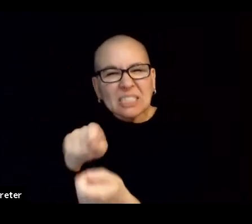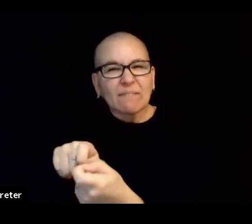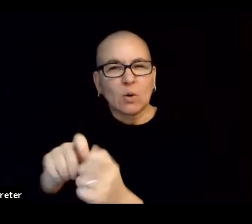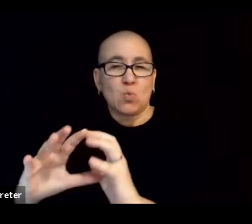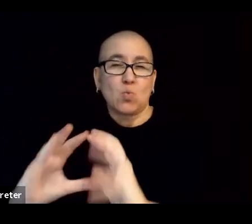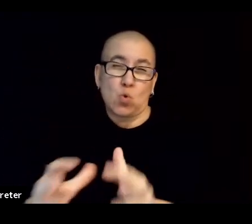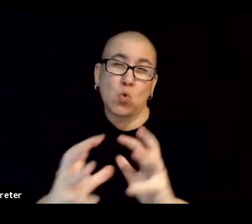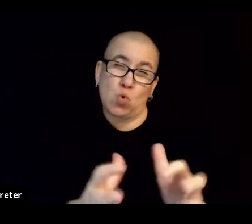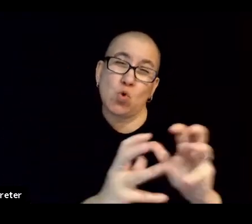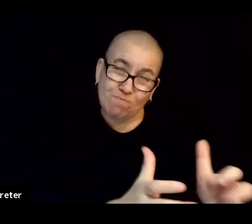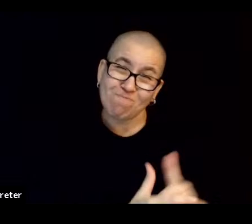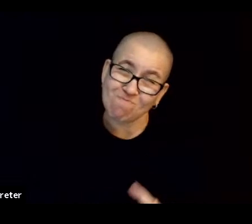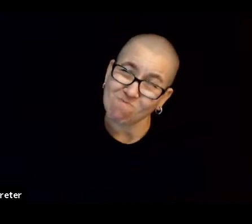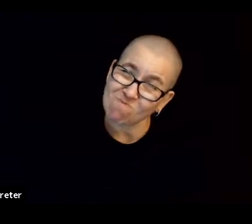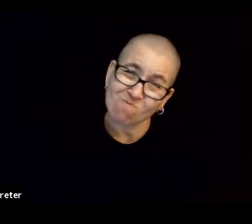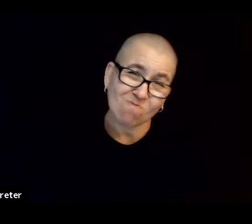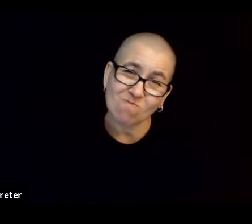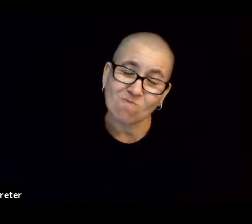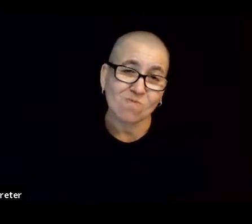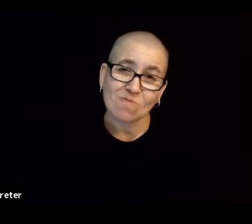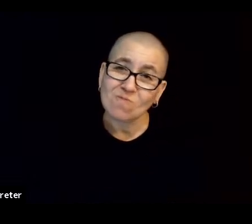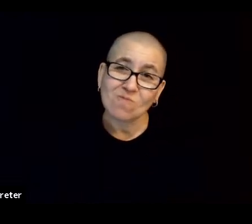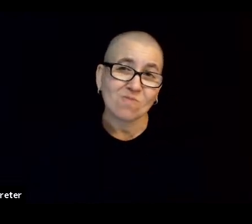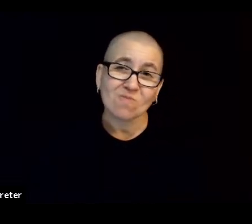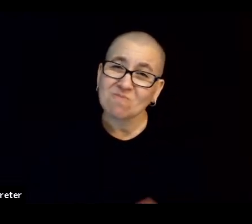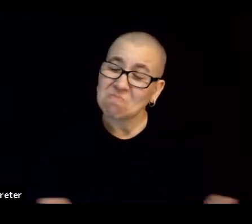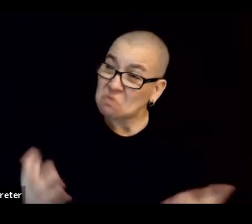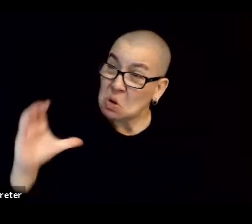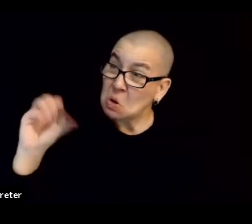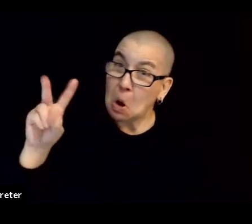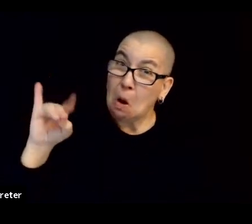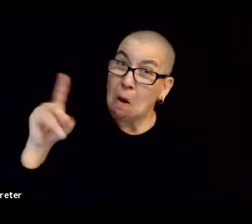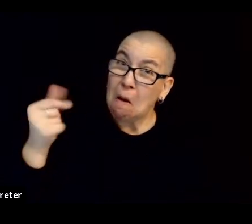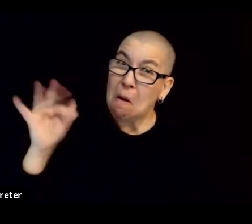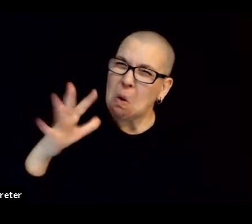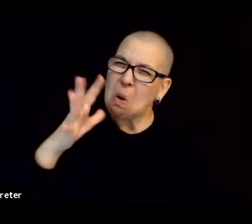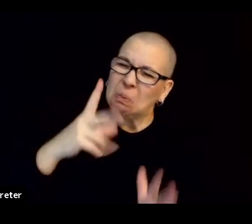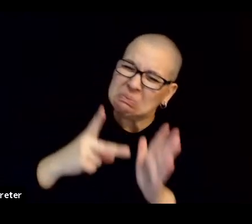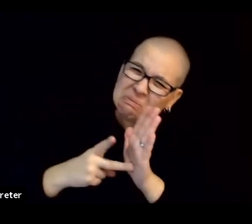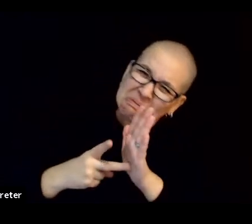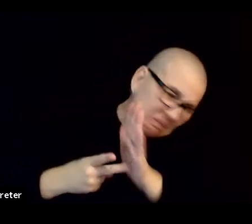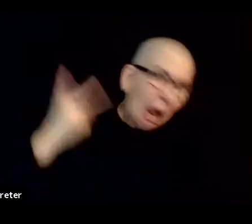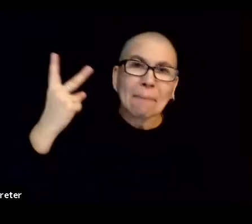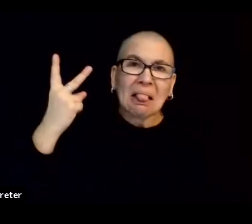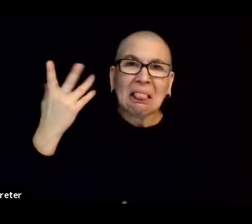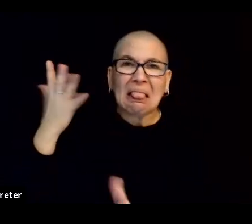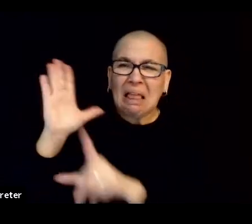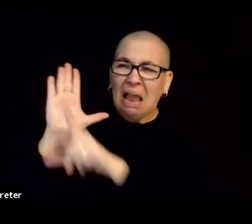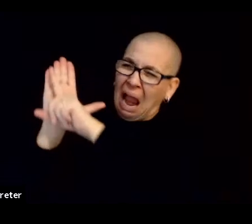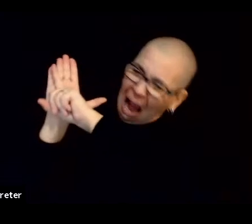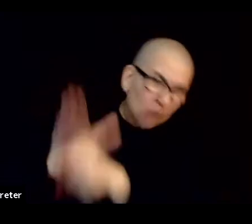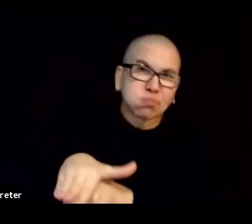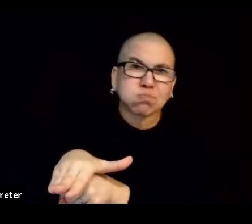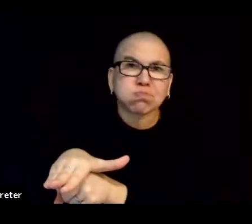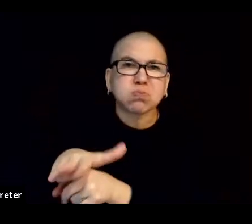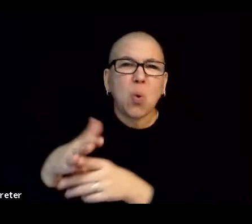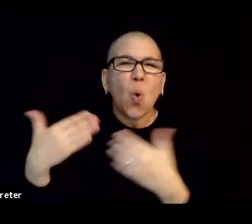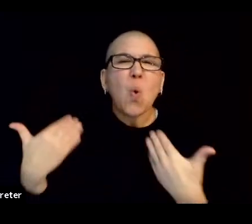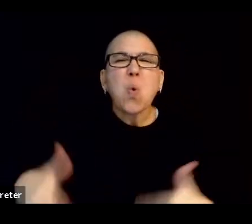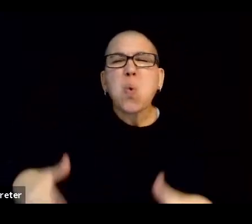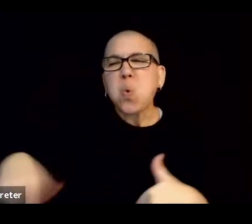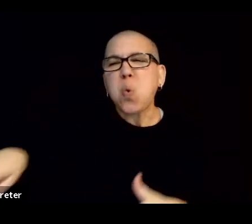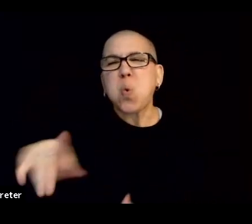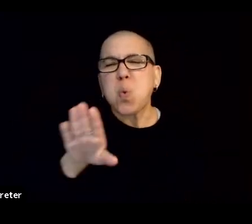just being exacerbated by COVID-19. So to that end, we will be providing vaccines directly to community clinics